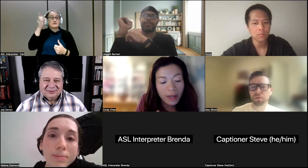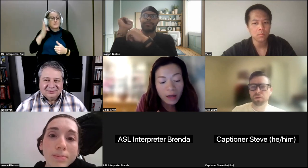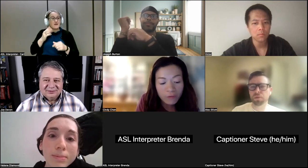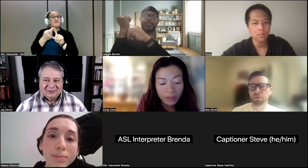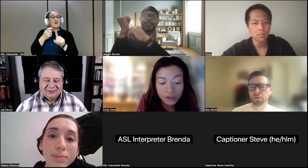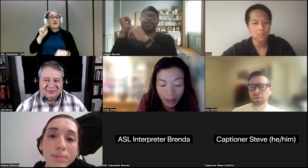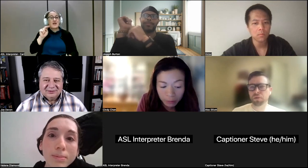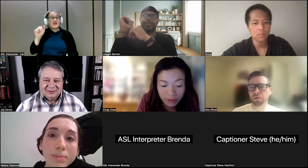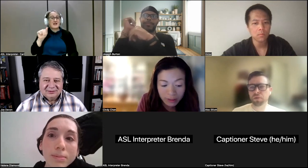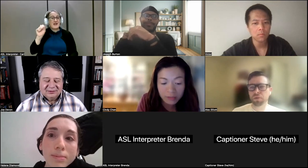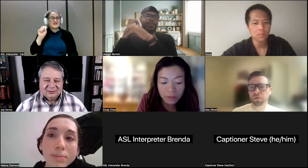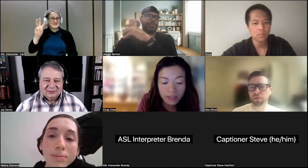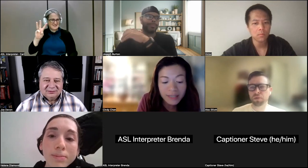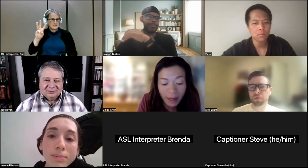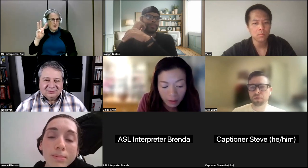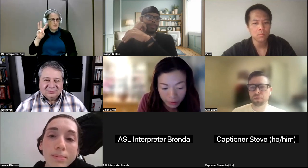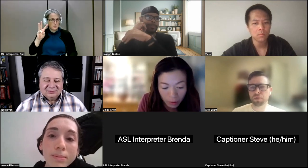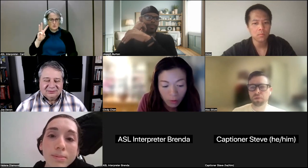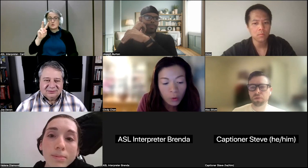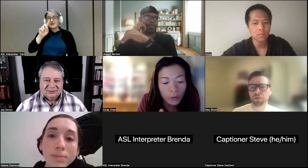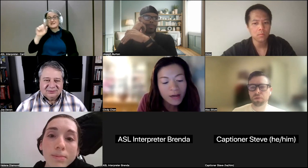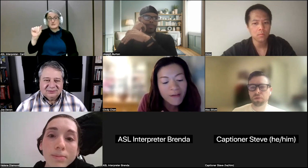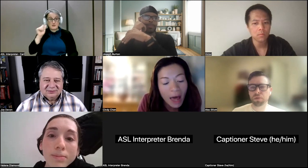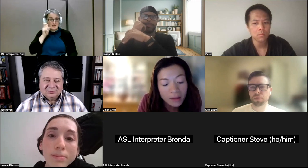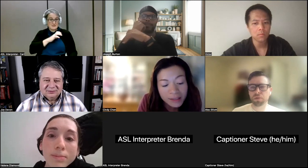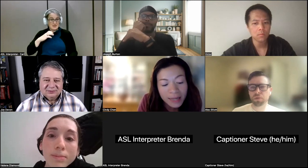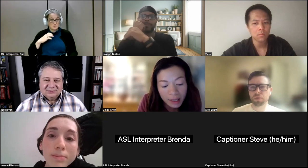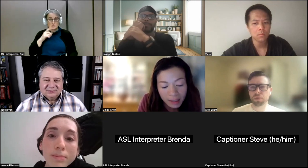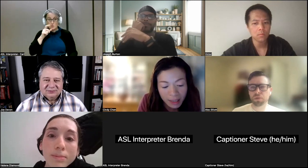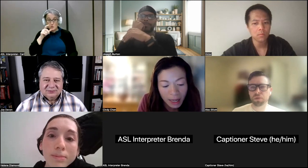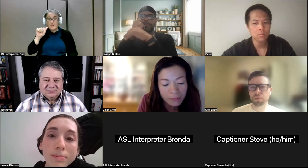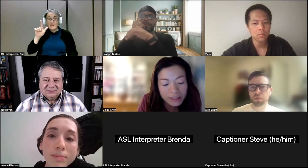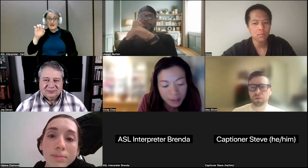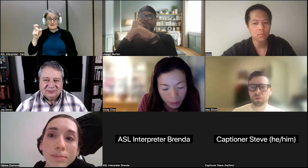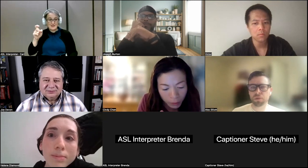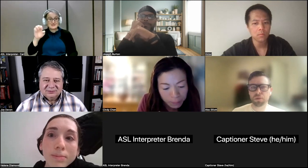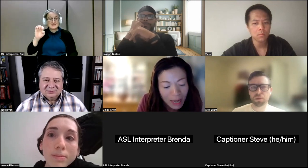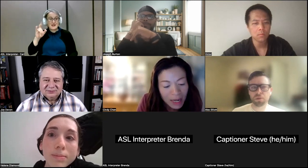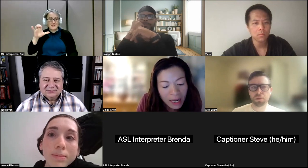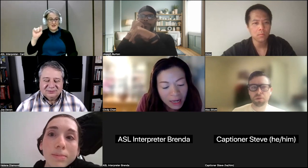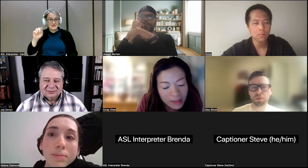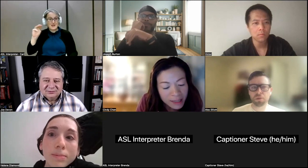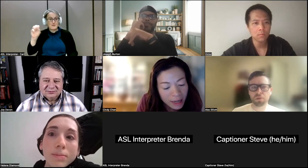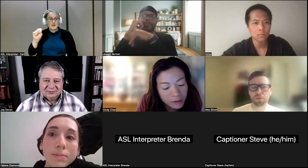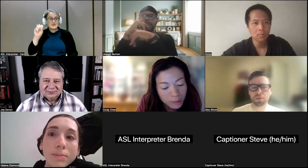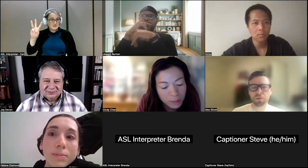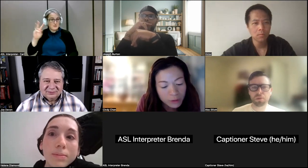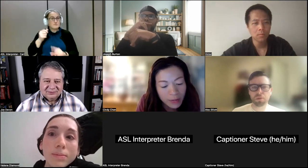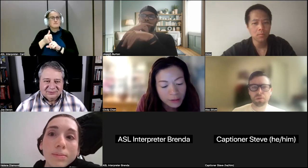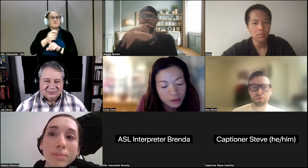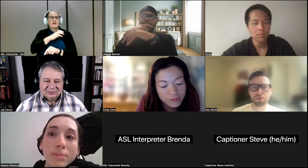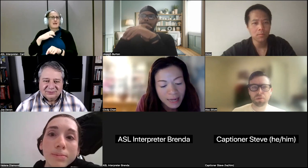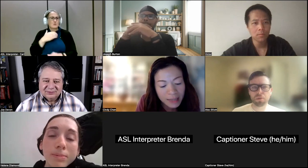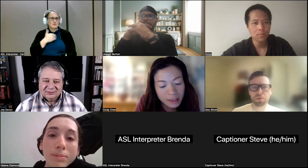NASW California Chapter Disabilities Council, we have Alex Elliott, MSW. He is a council member